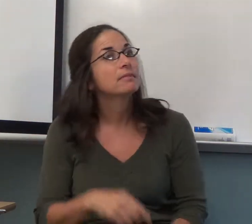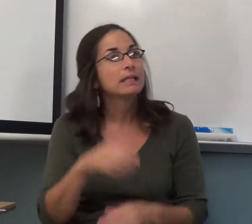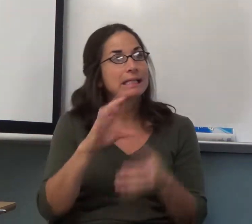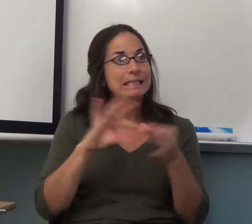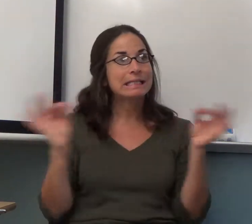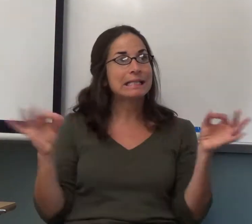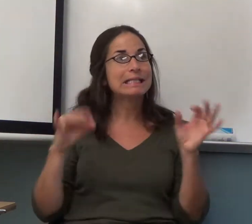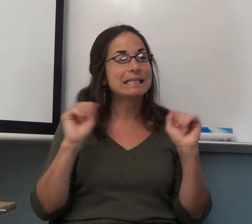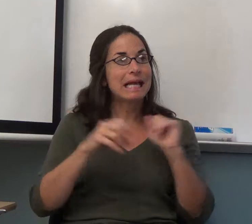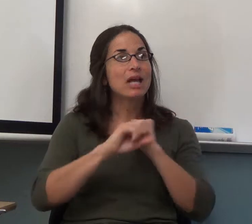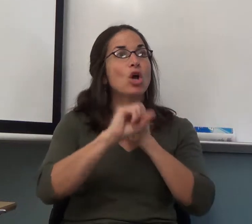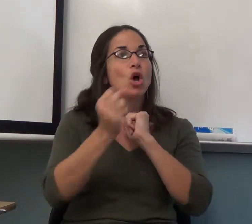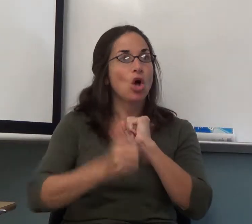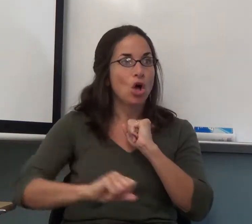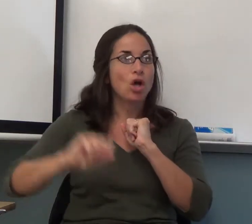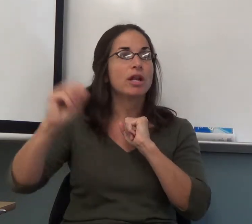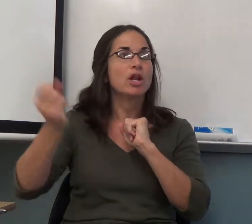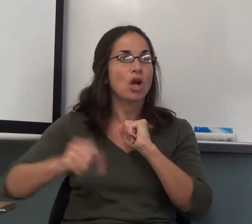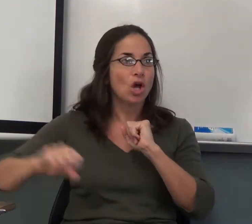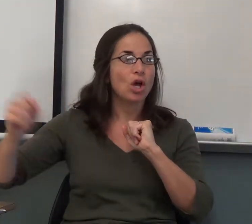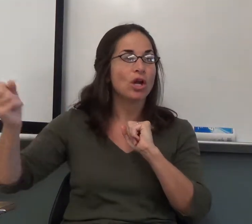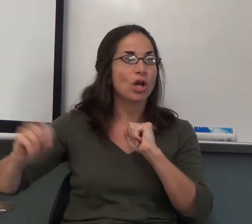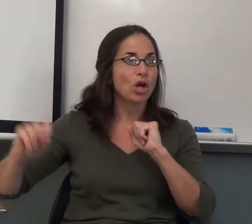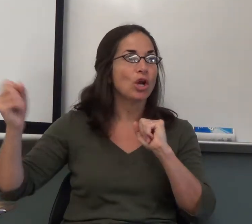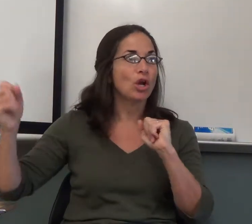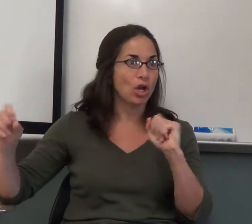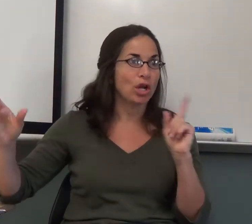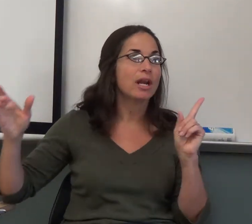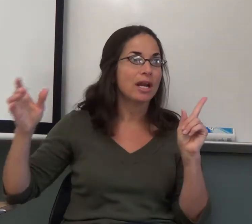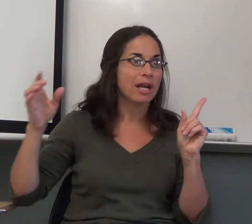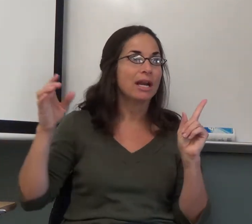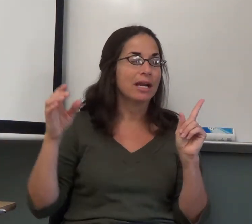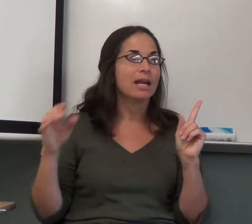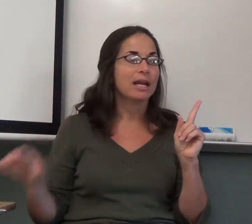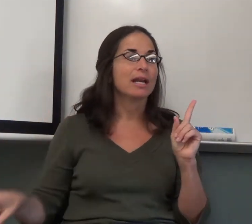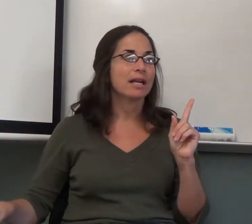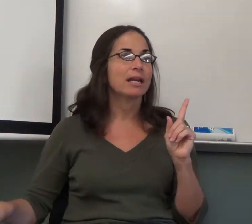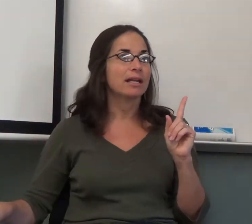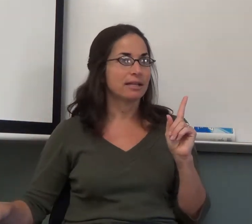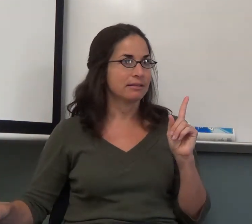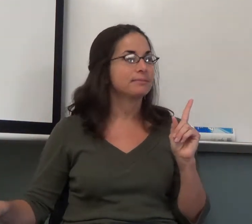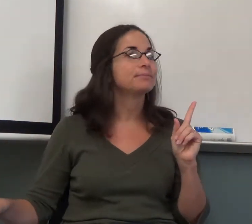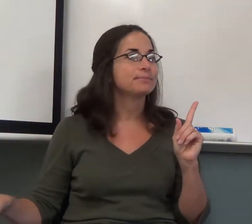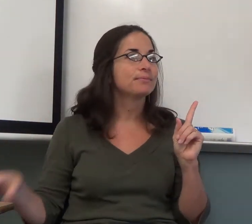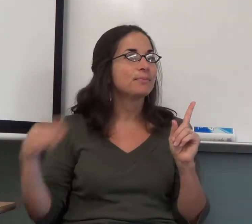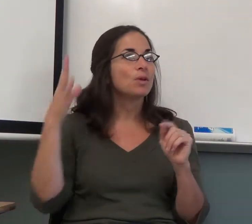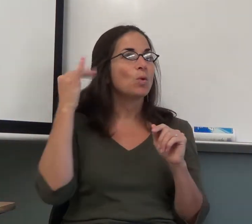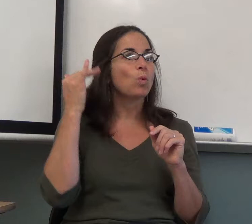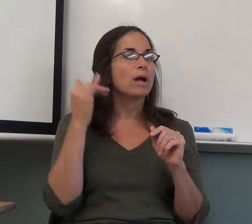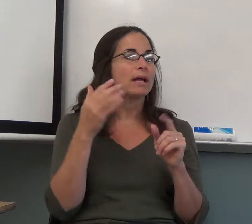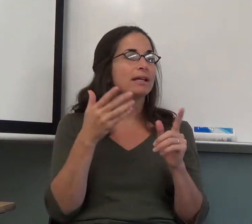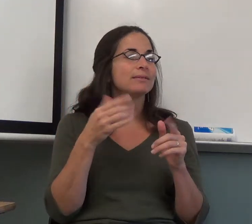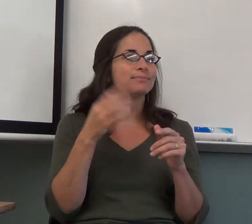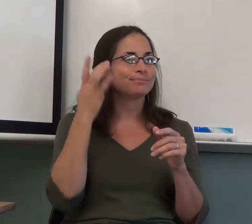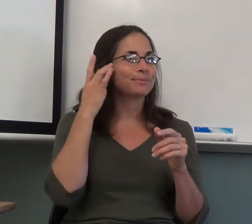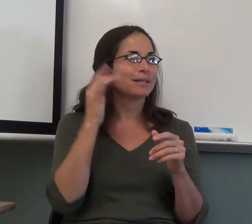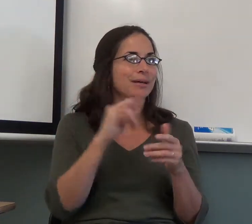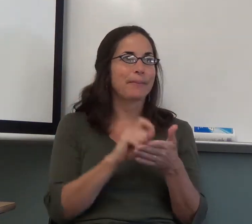on and on and on and on. Without any pause. And the reason why we use this sentence, the reason why we get a new pen is because this one doesn't work. It's